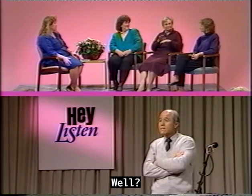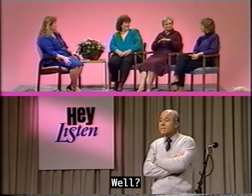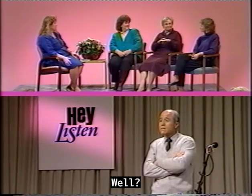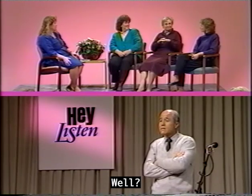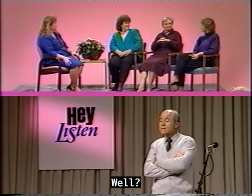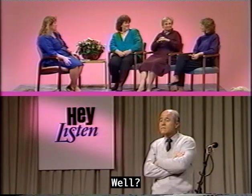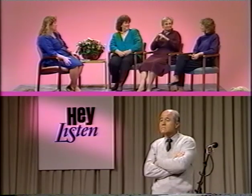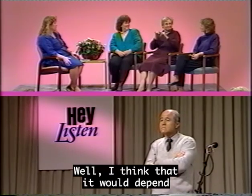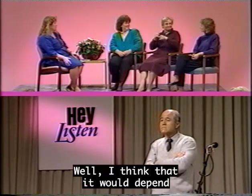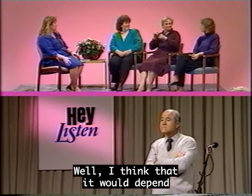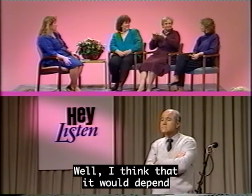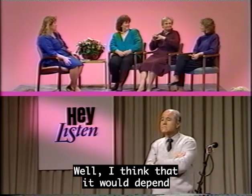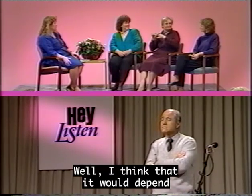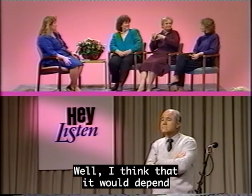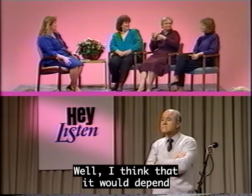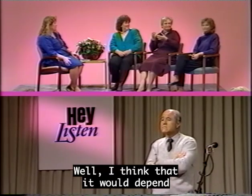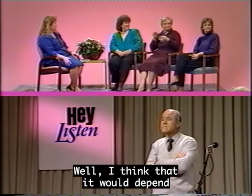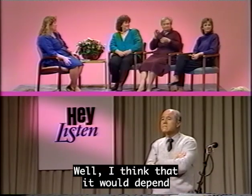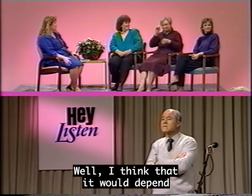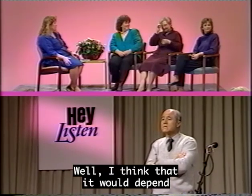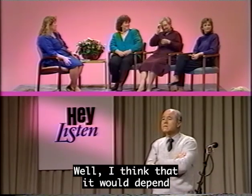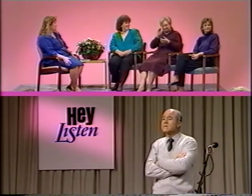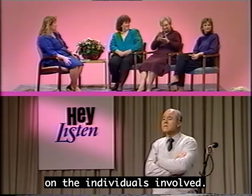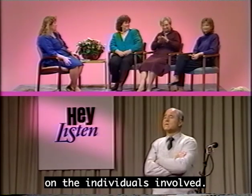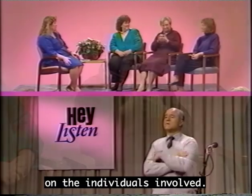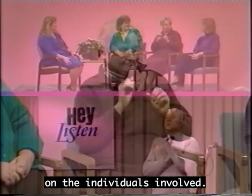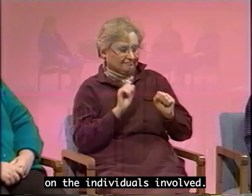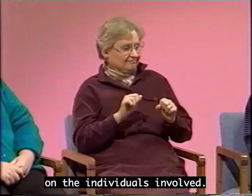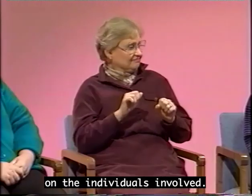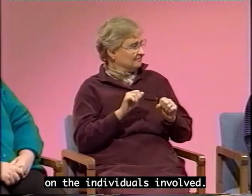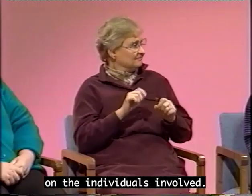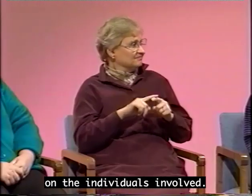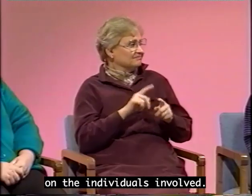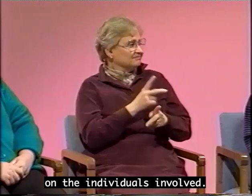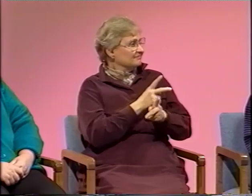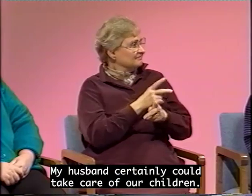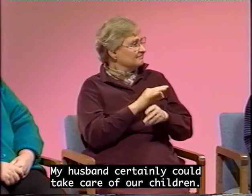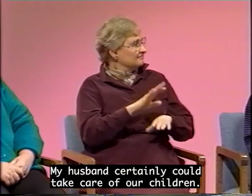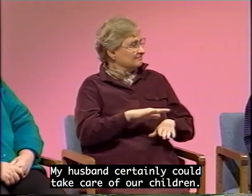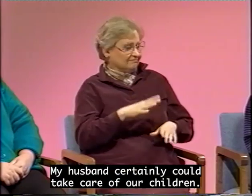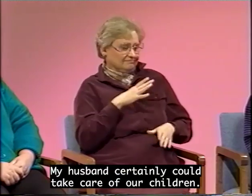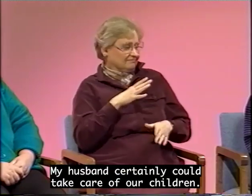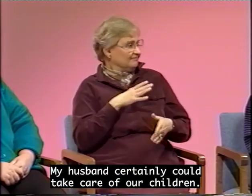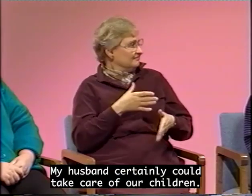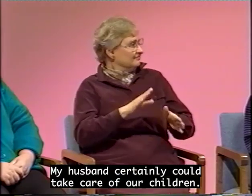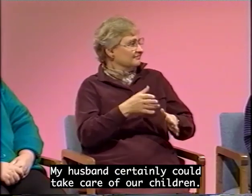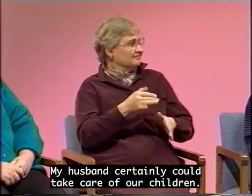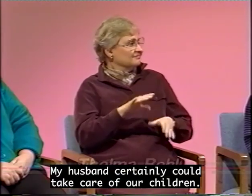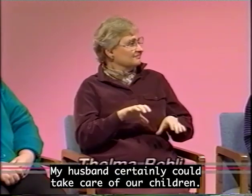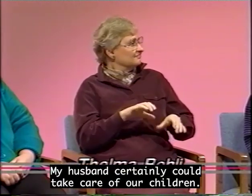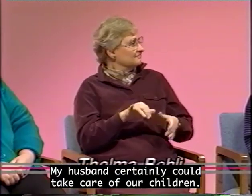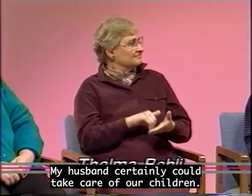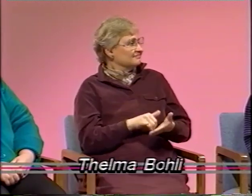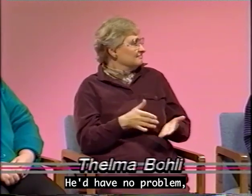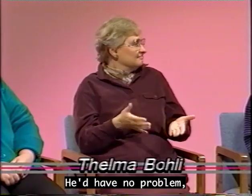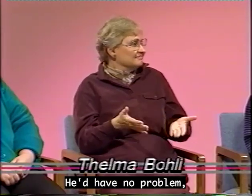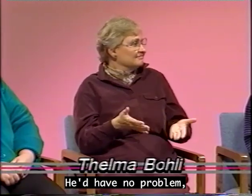Well, I think that it would depend on the individuals involved. My husband certainly could take care of our children. He'd have